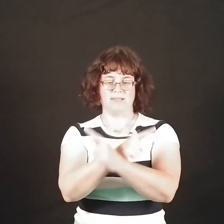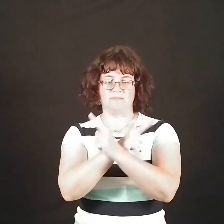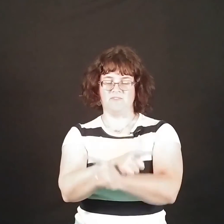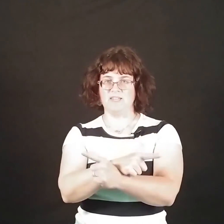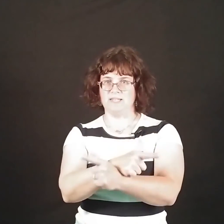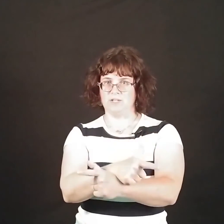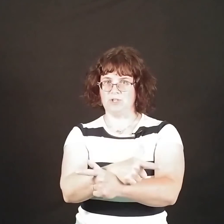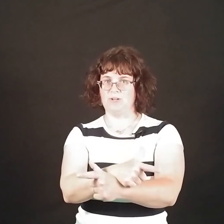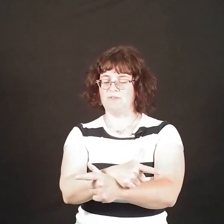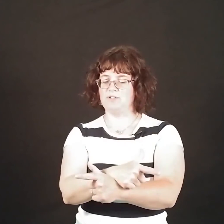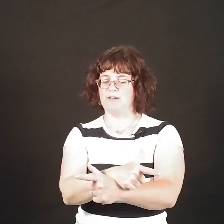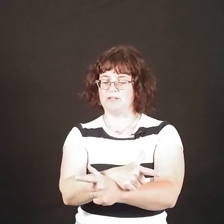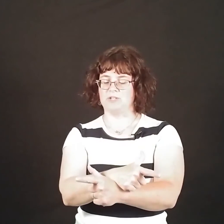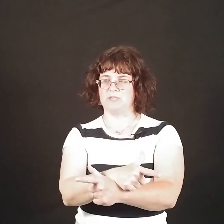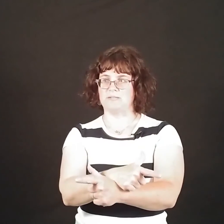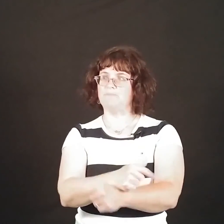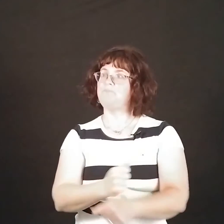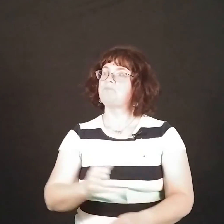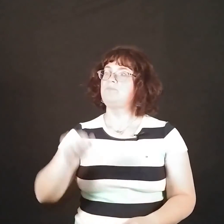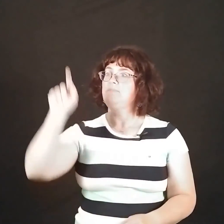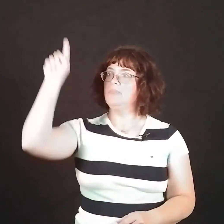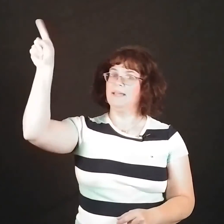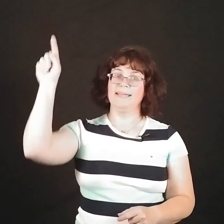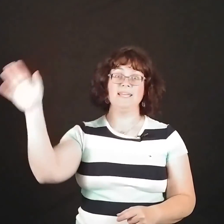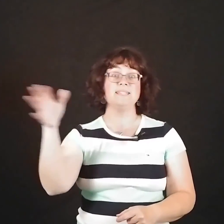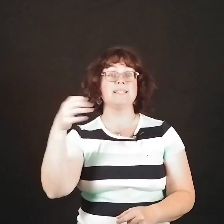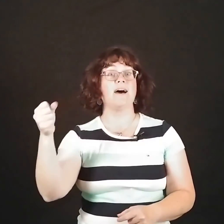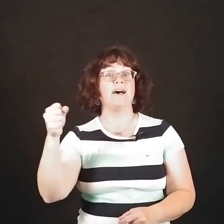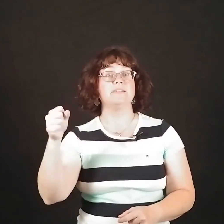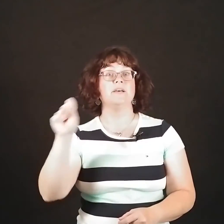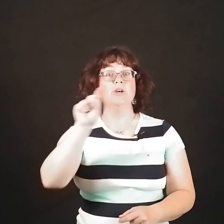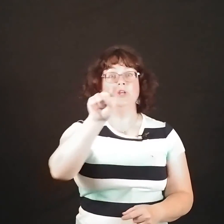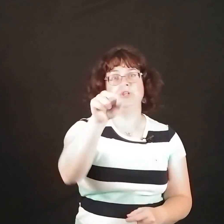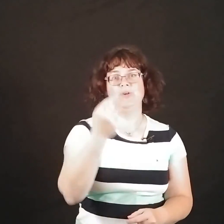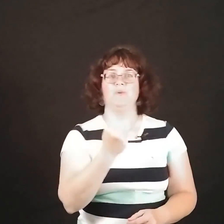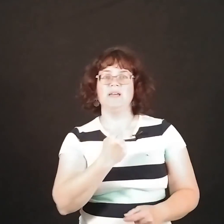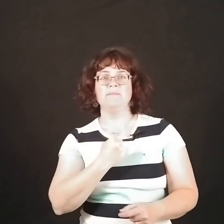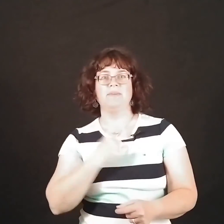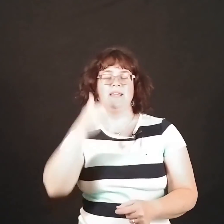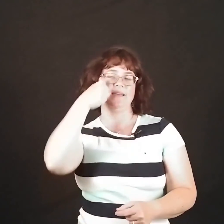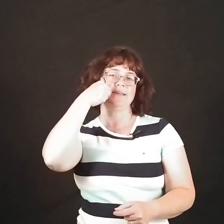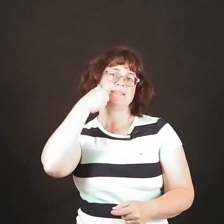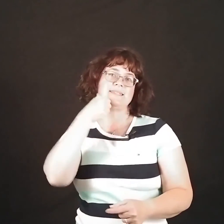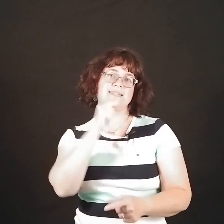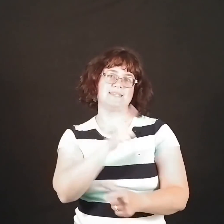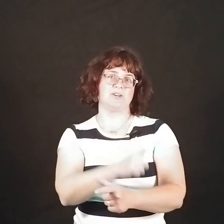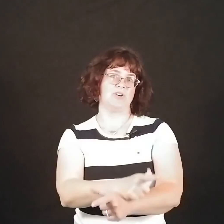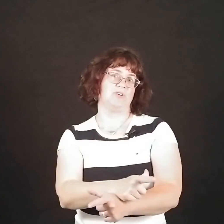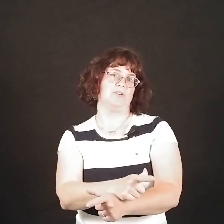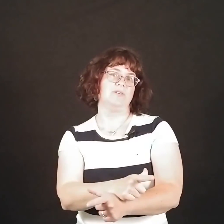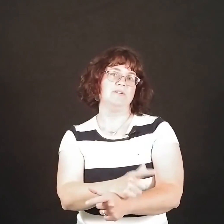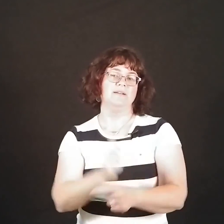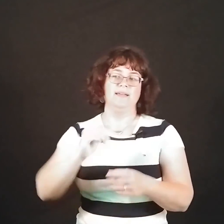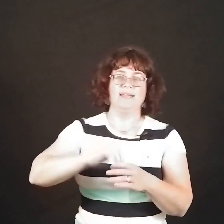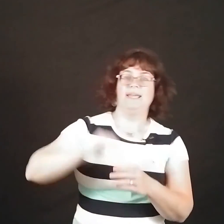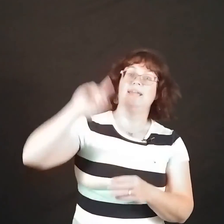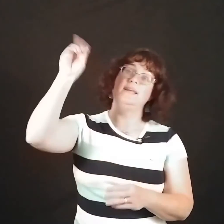them facing in 2 different directions. He's got you and me, sister, in